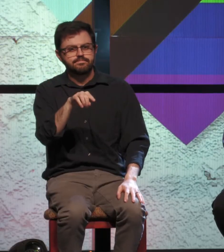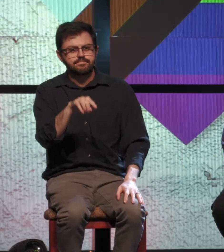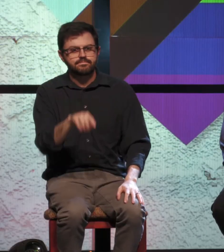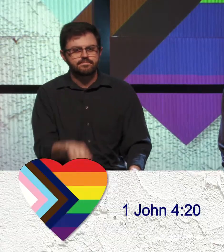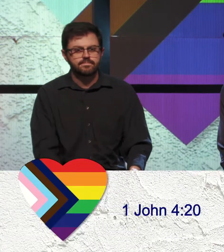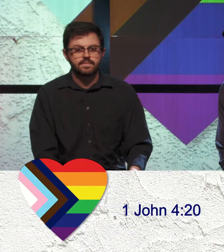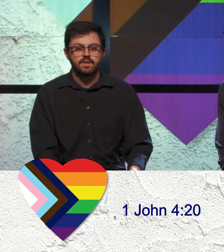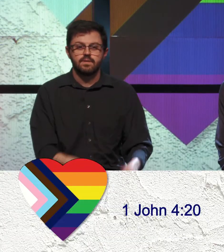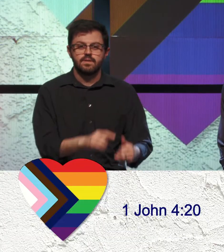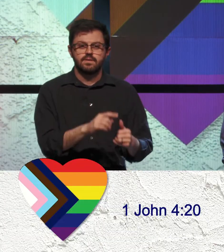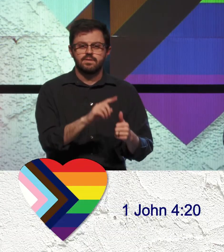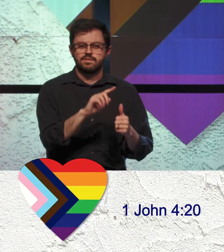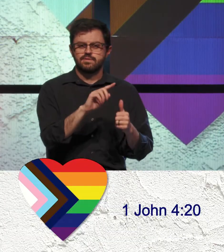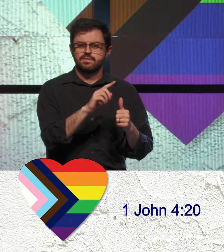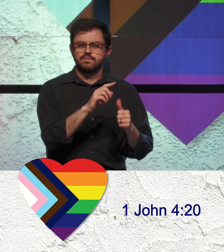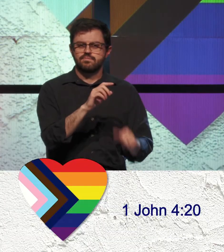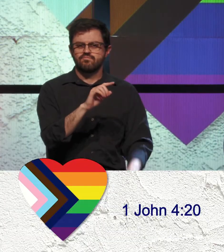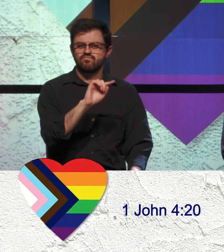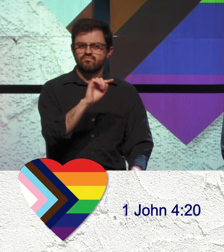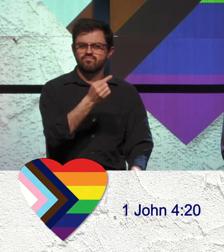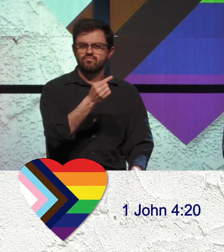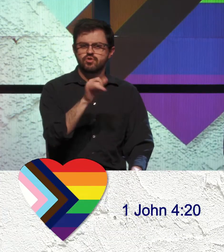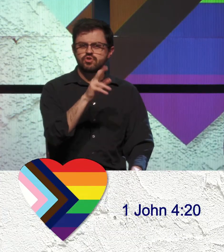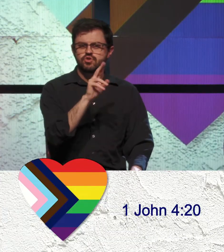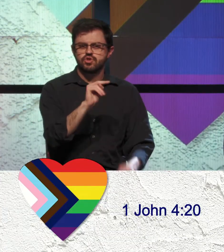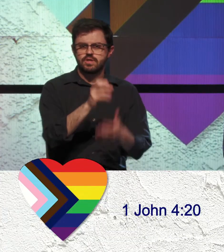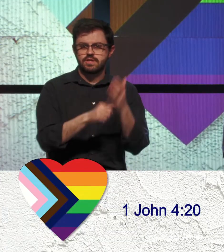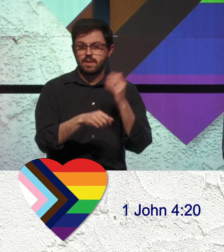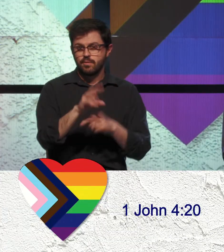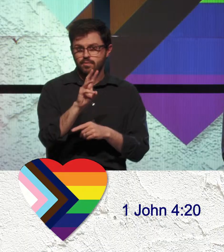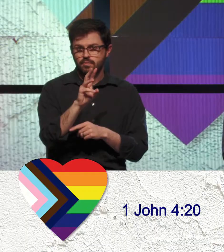1 John chapter 4, verse 20 gives us a little insight.